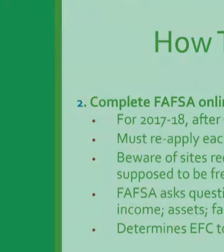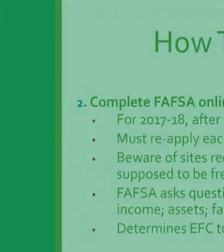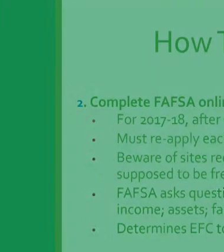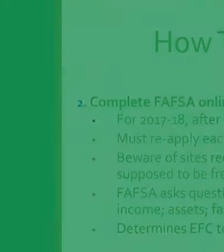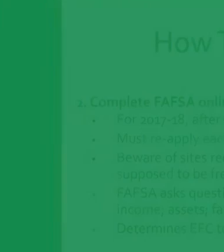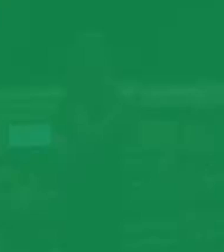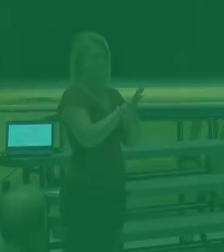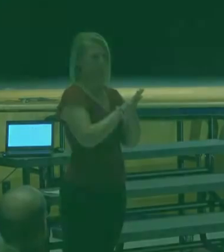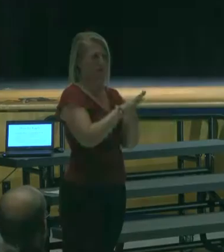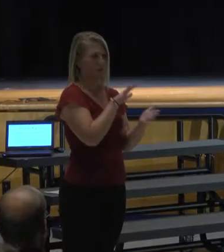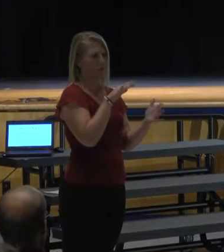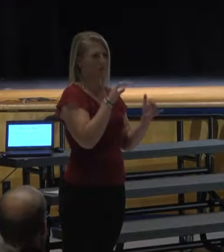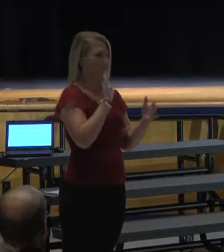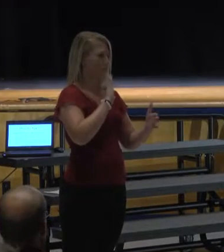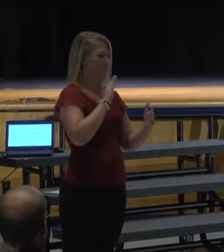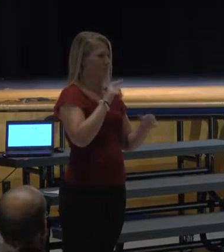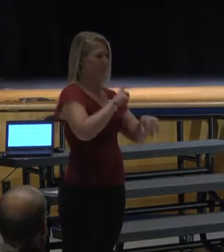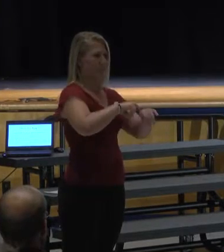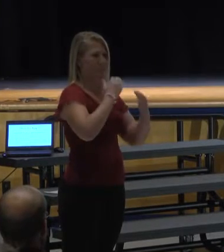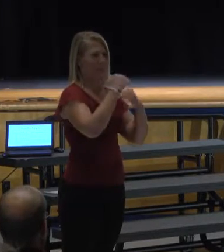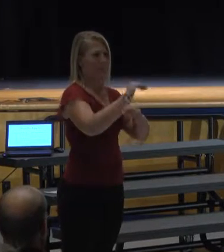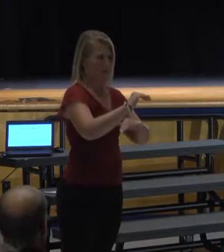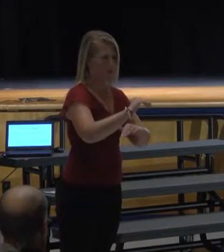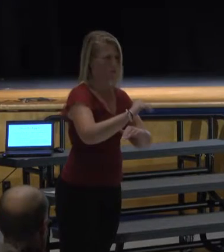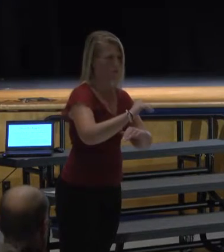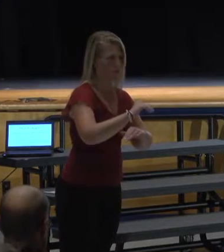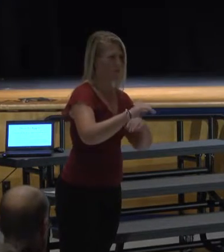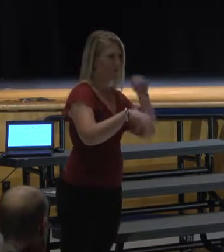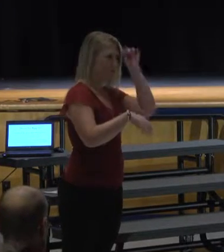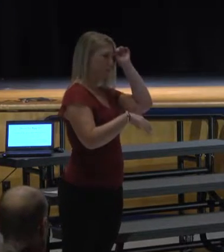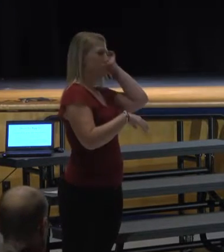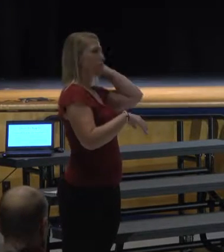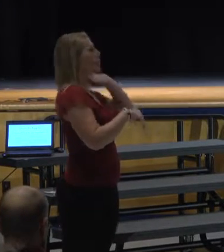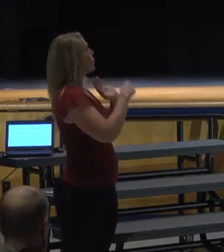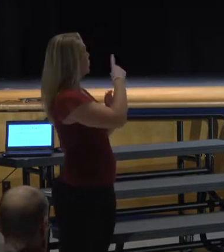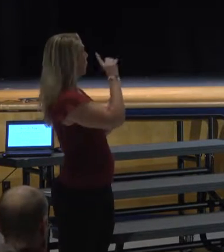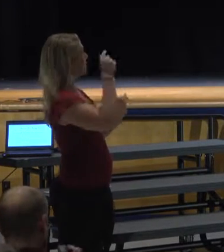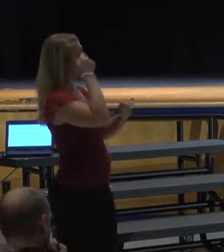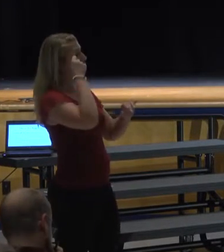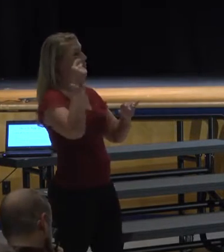user ID, you're able to go in, and it's at a government website,